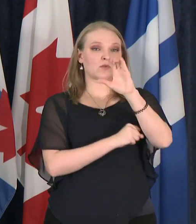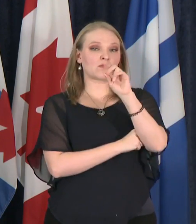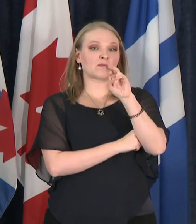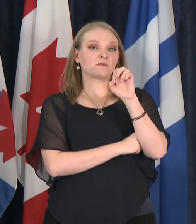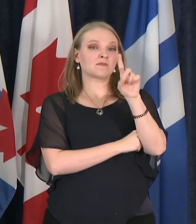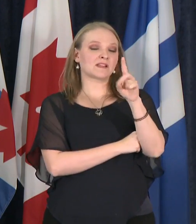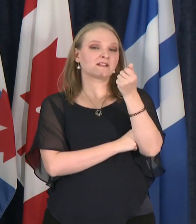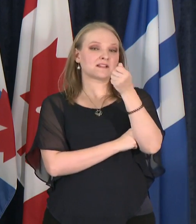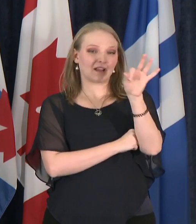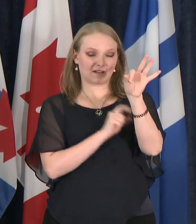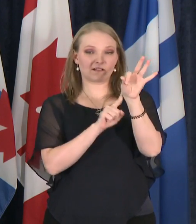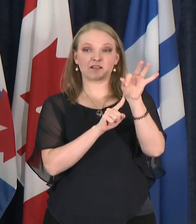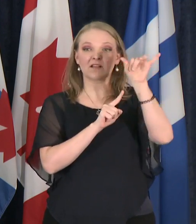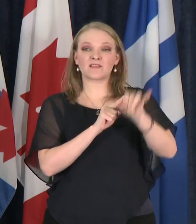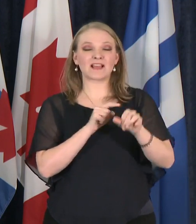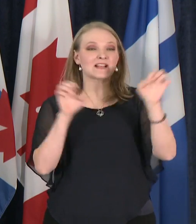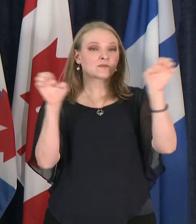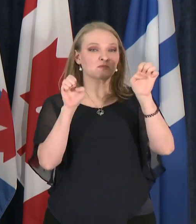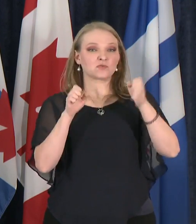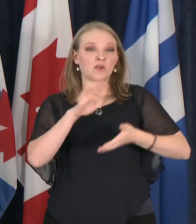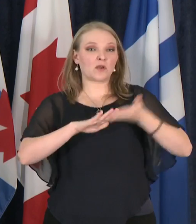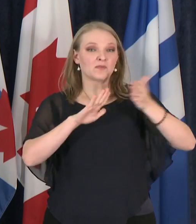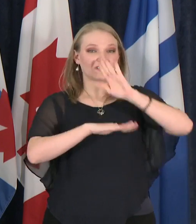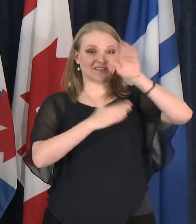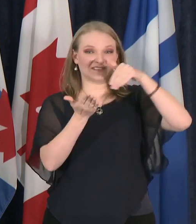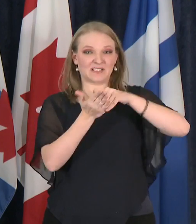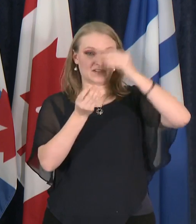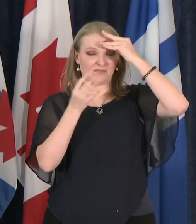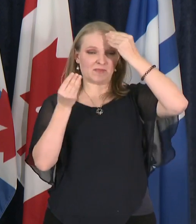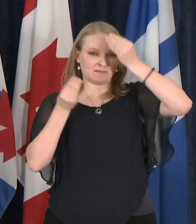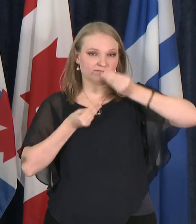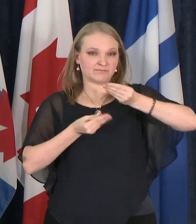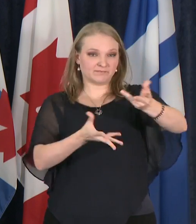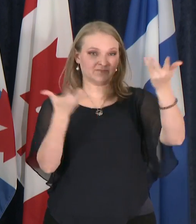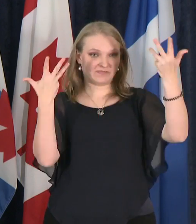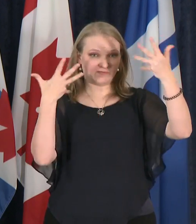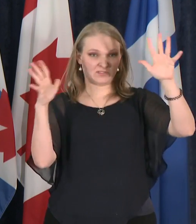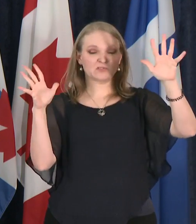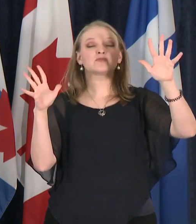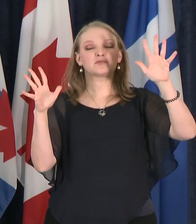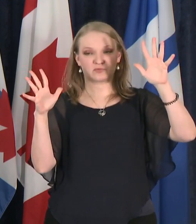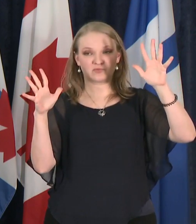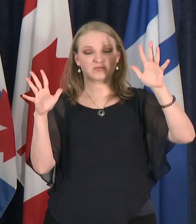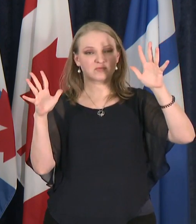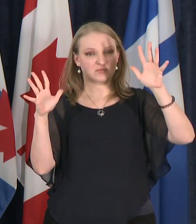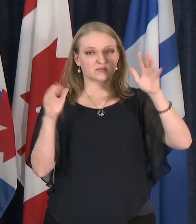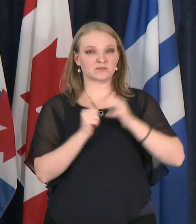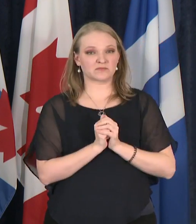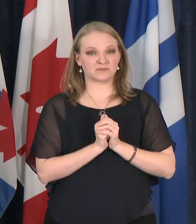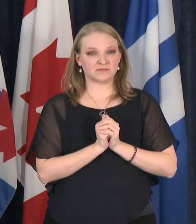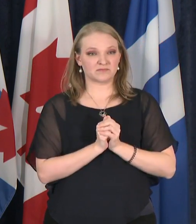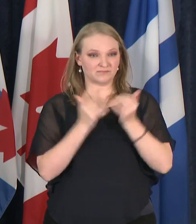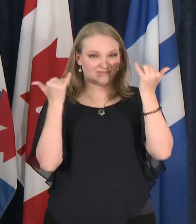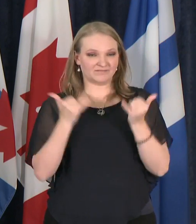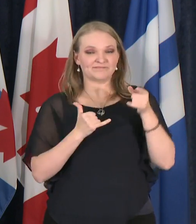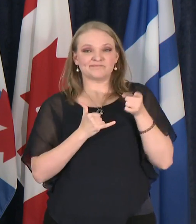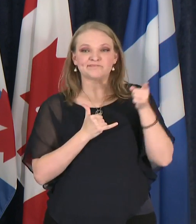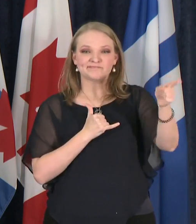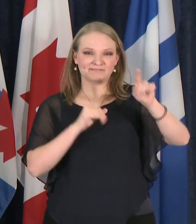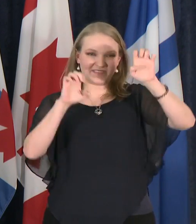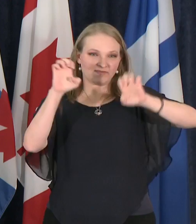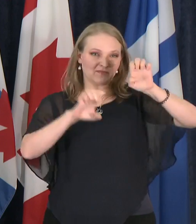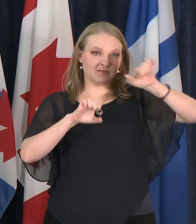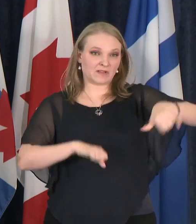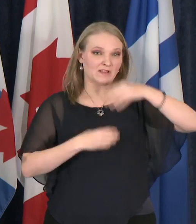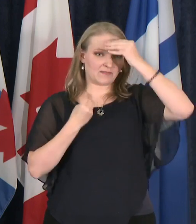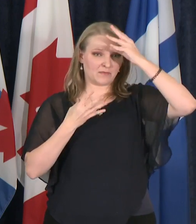already been fed into the city's Emergency Operations Centre and is being evaluated and actioned as we speak.